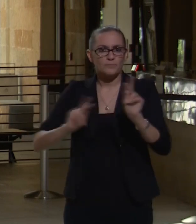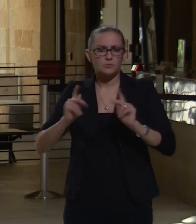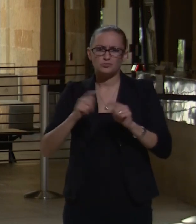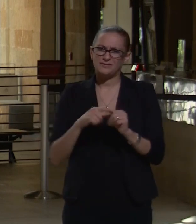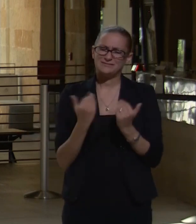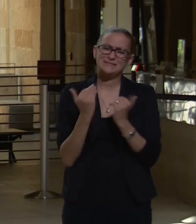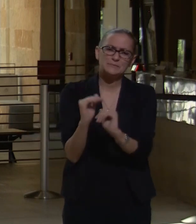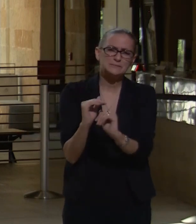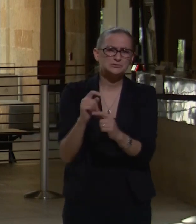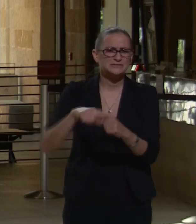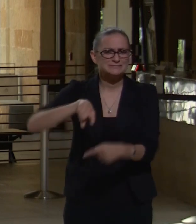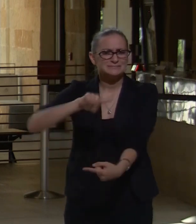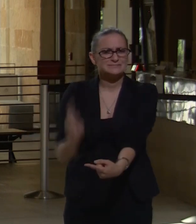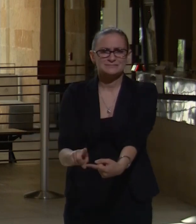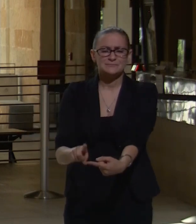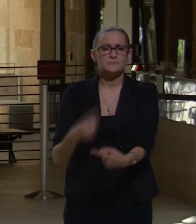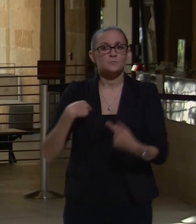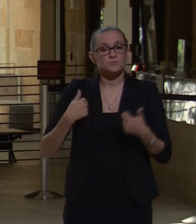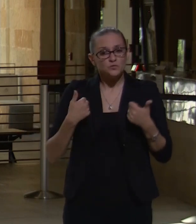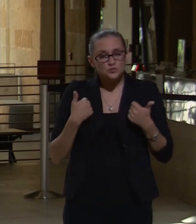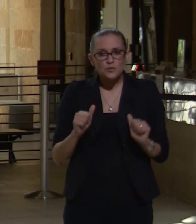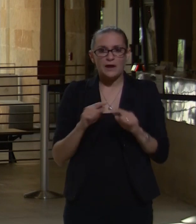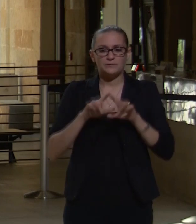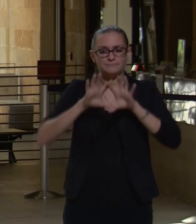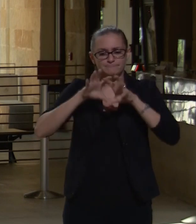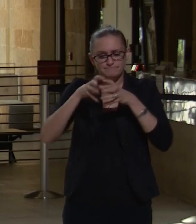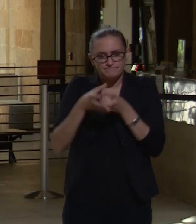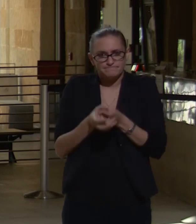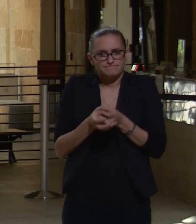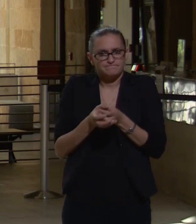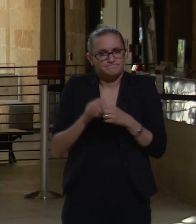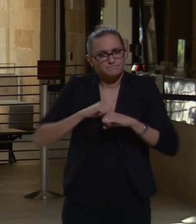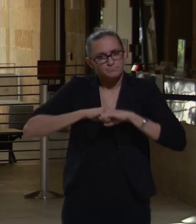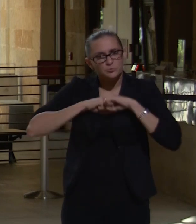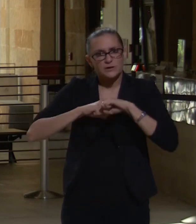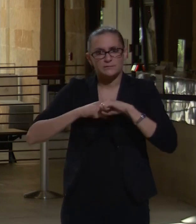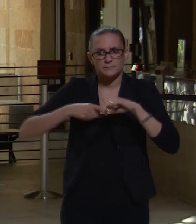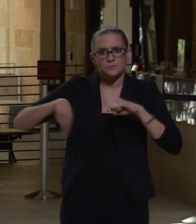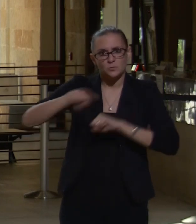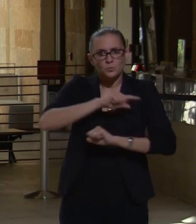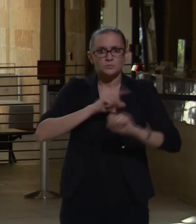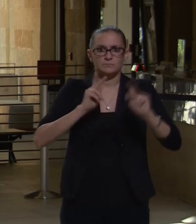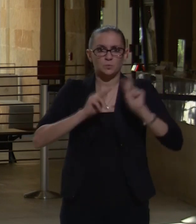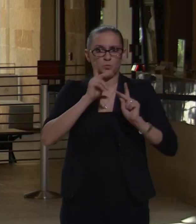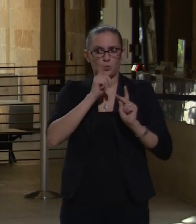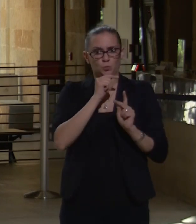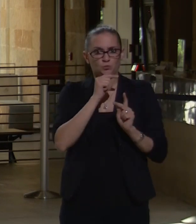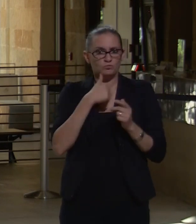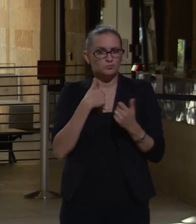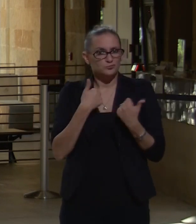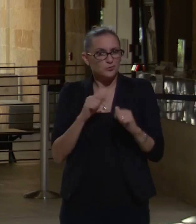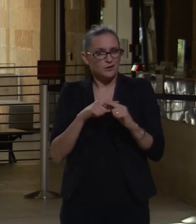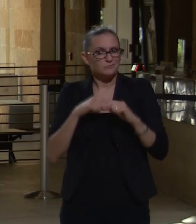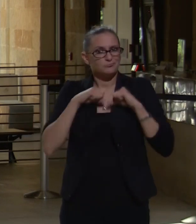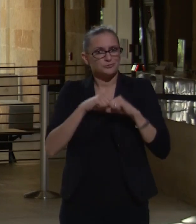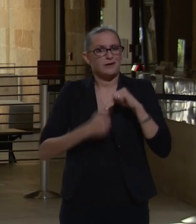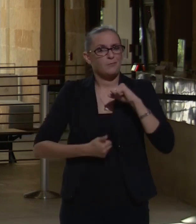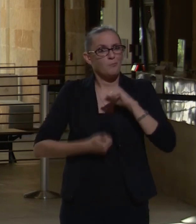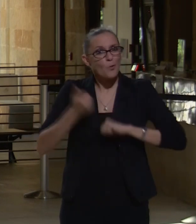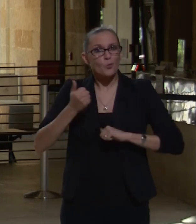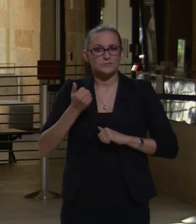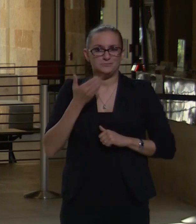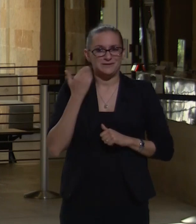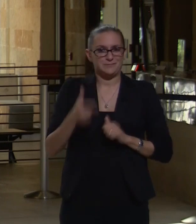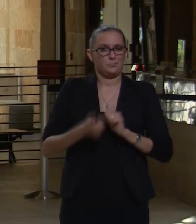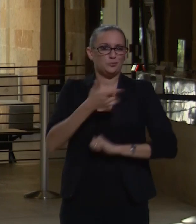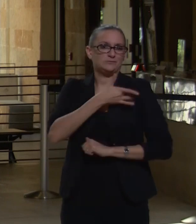people. We should try to put a cocoon around those of us that we're trying to protect the most because they're